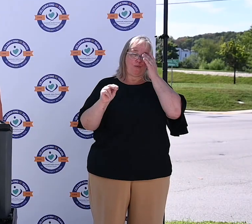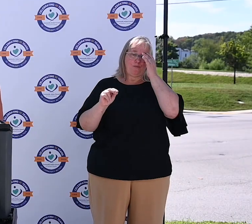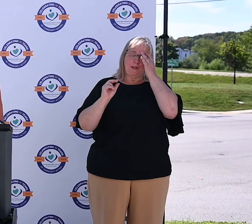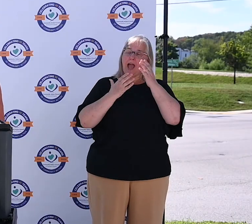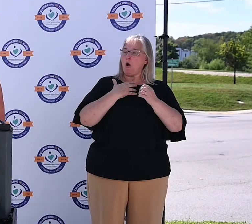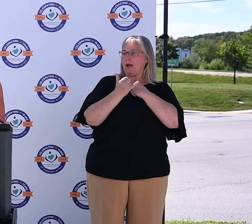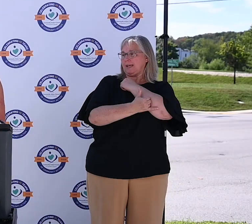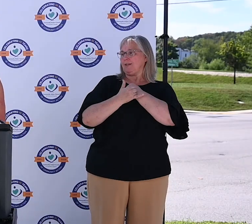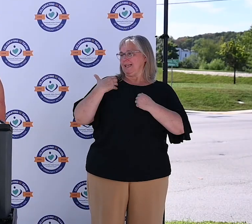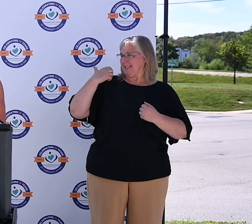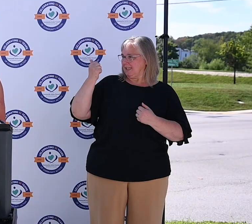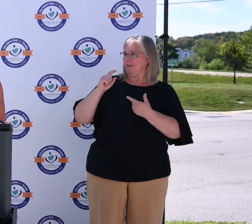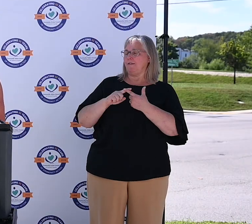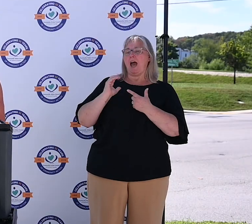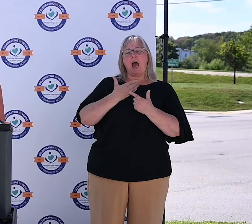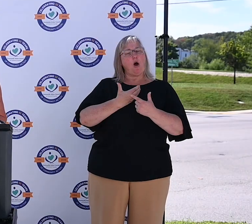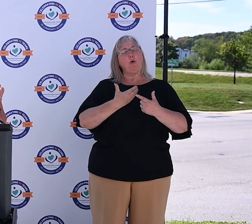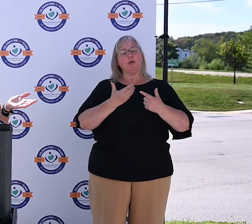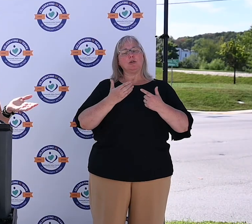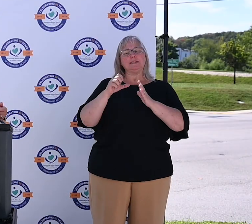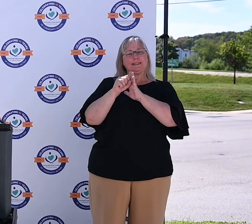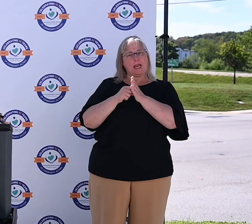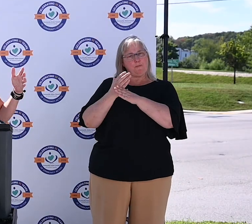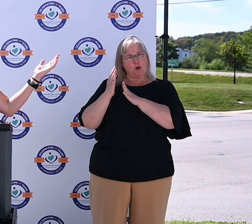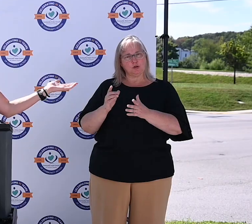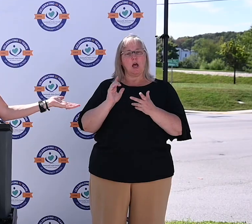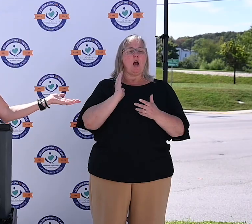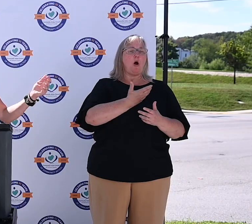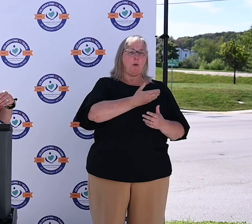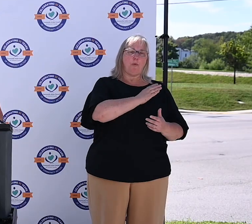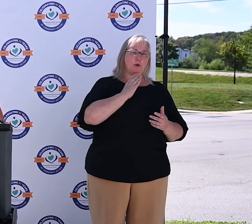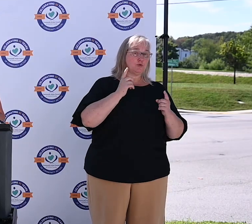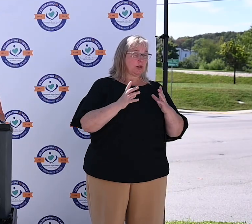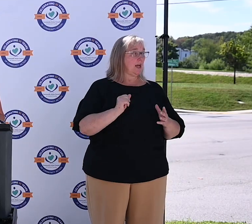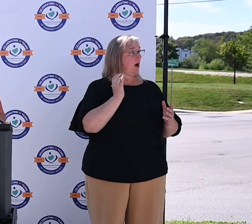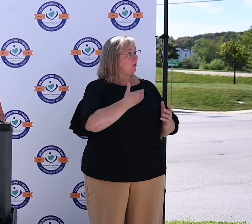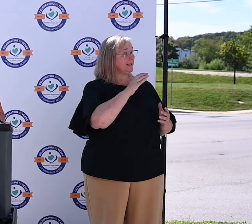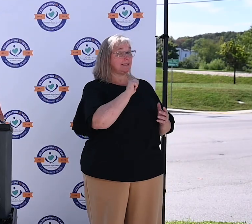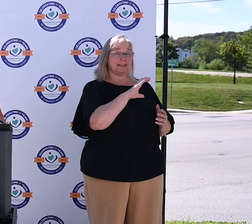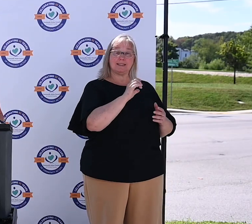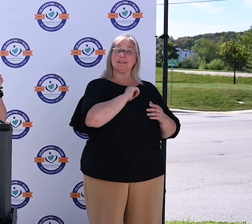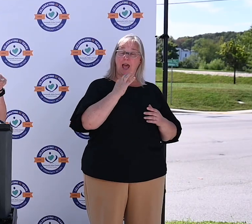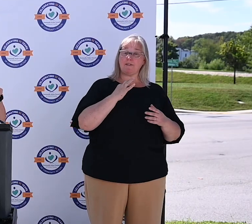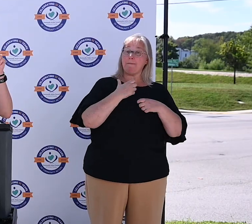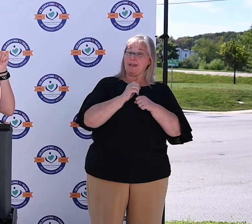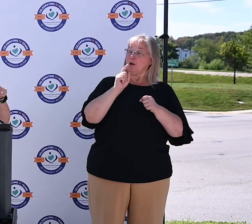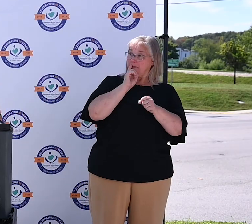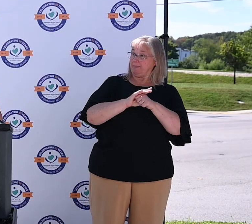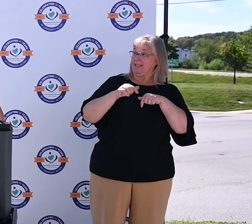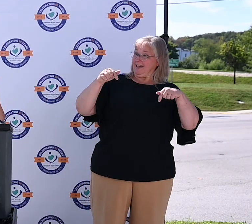county executives, our state partners, our board of directors, our CAC staff has made their commitment right